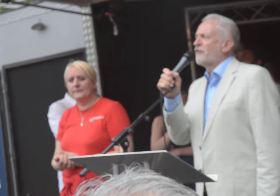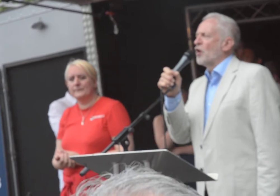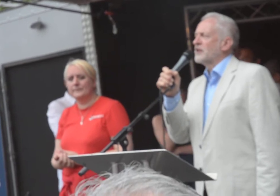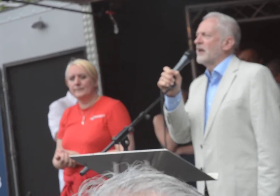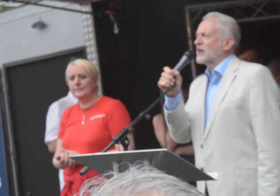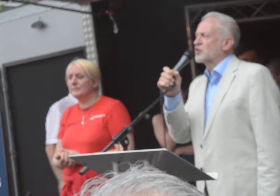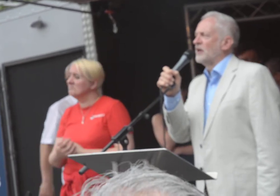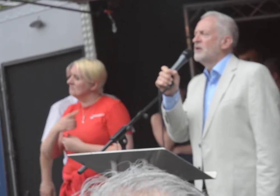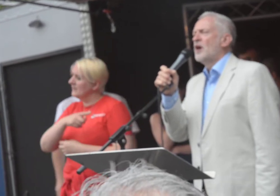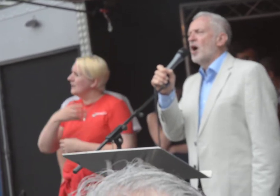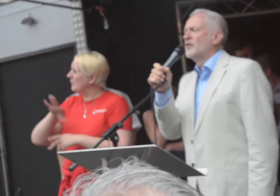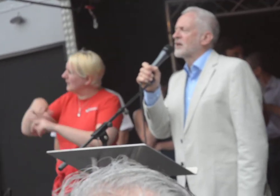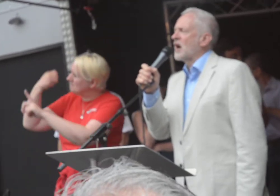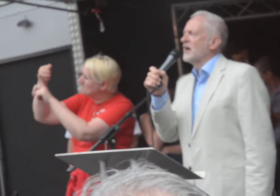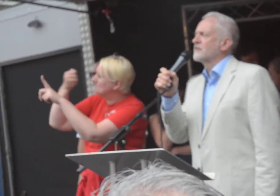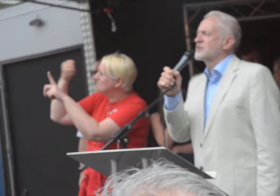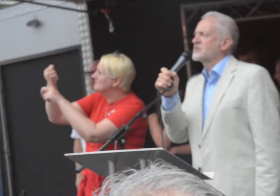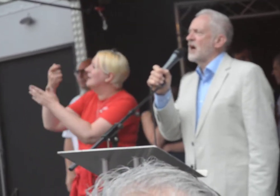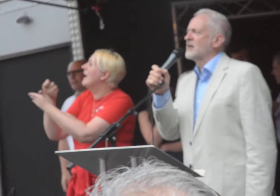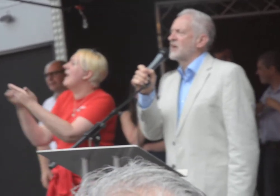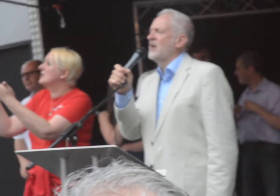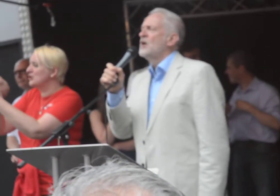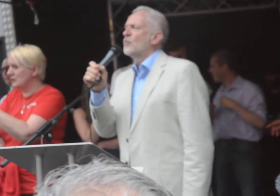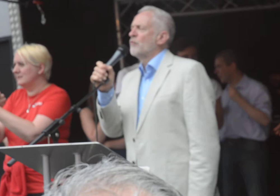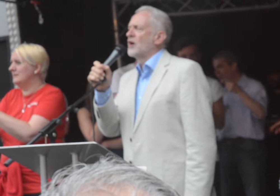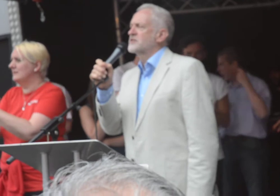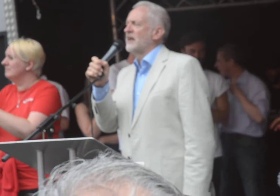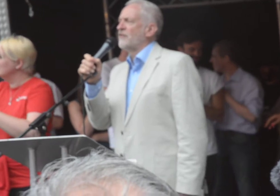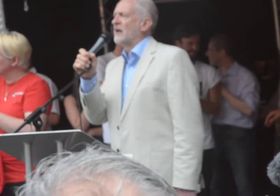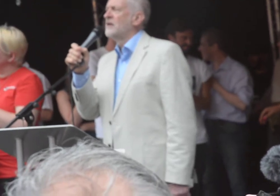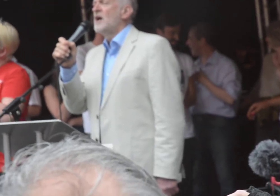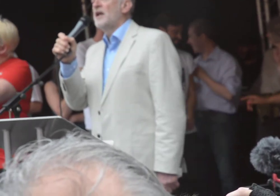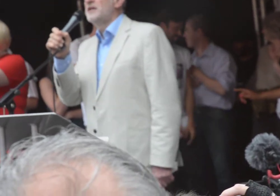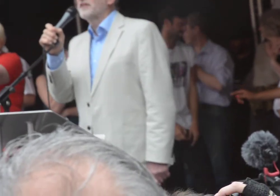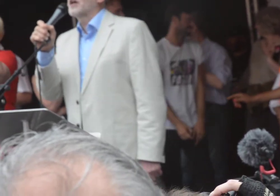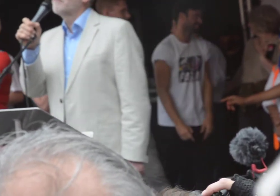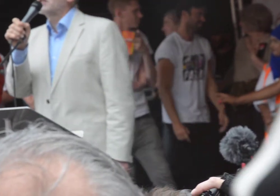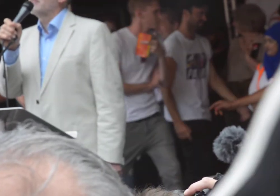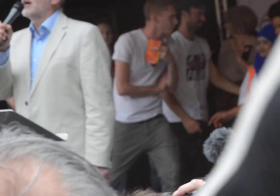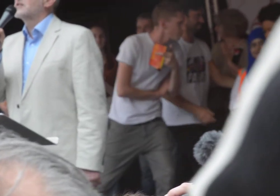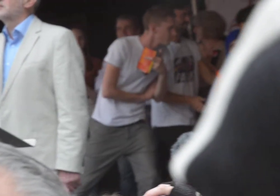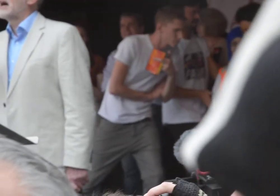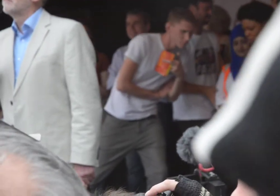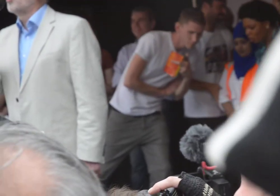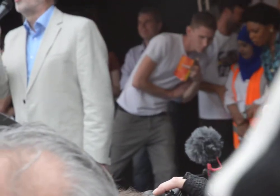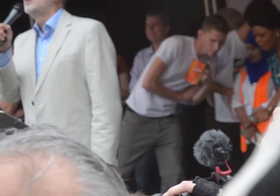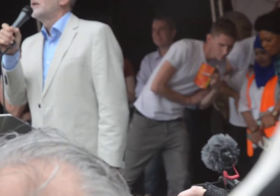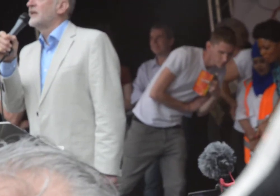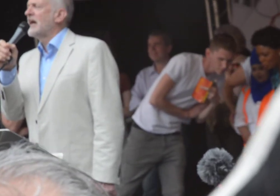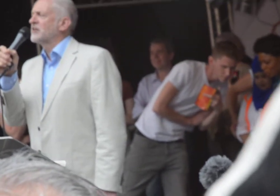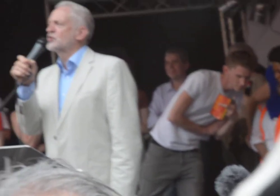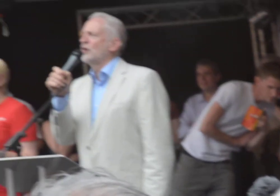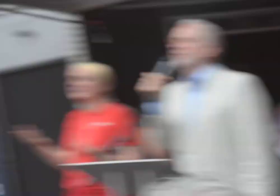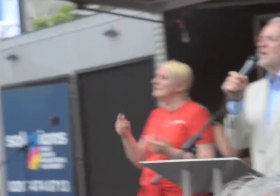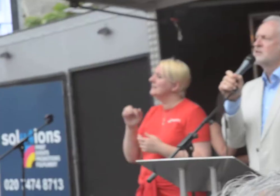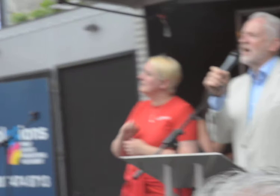we fought the election on the kind of society we want to live in. And nothing epitomises that more than